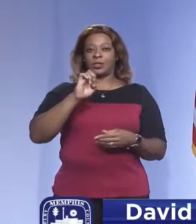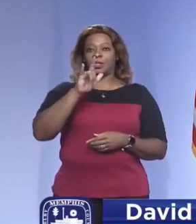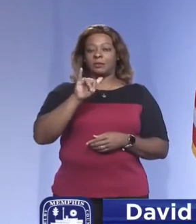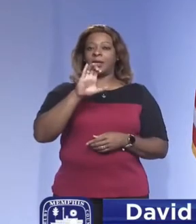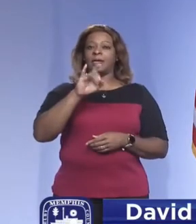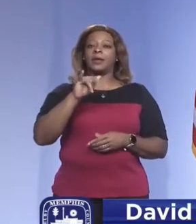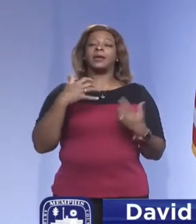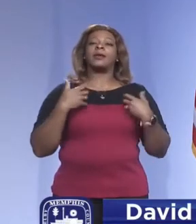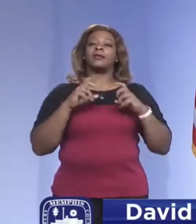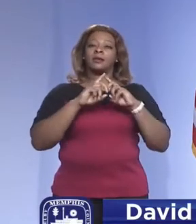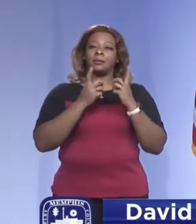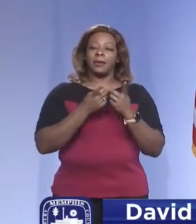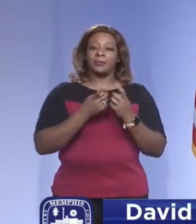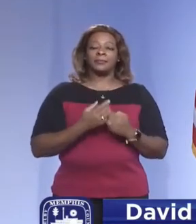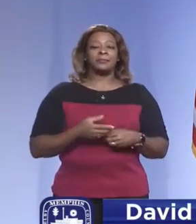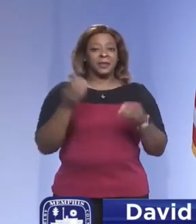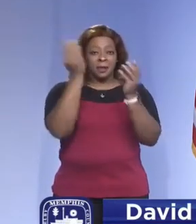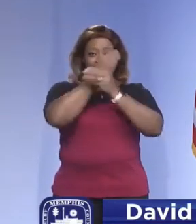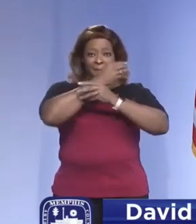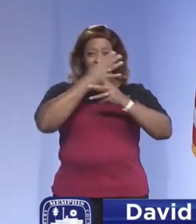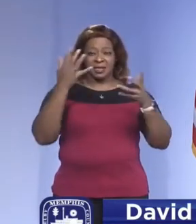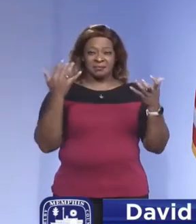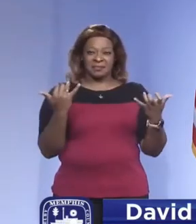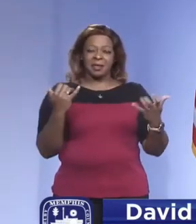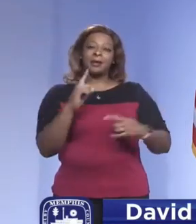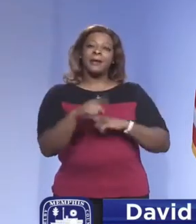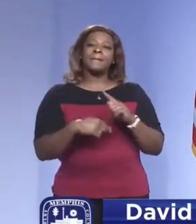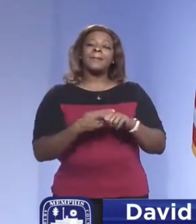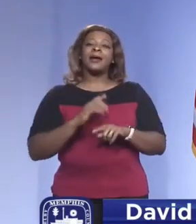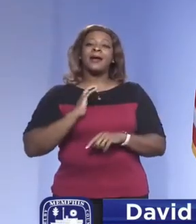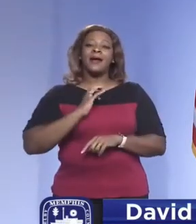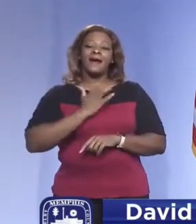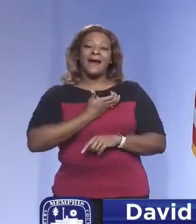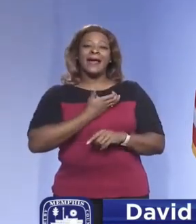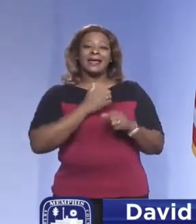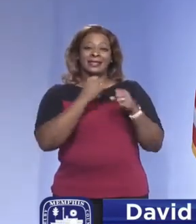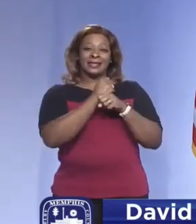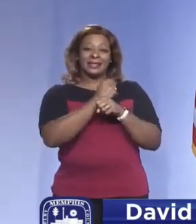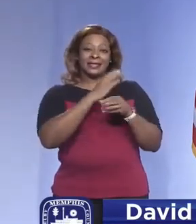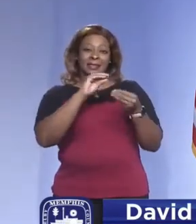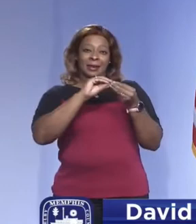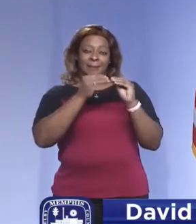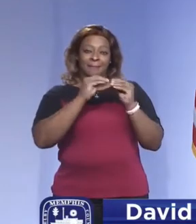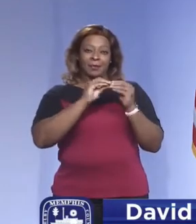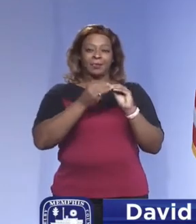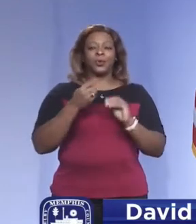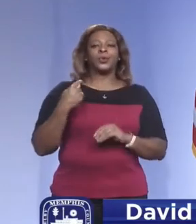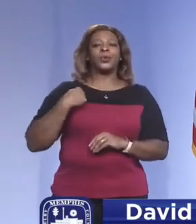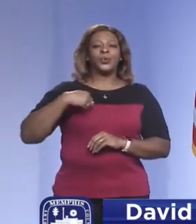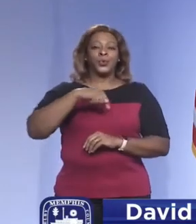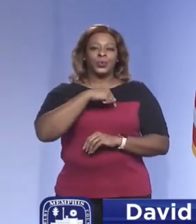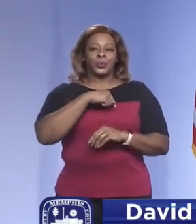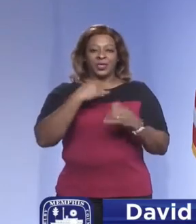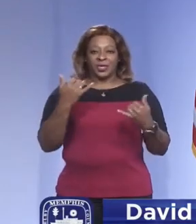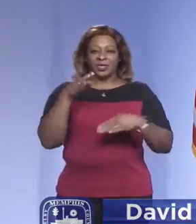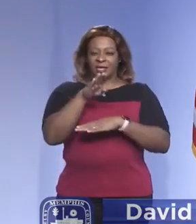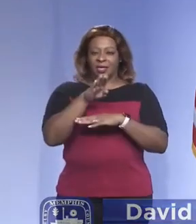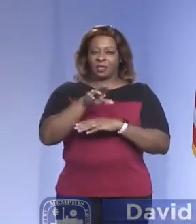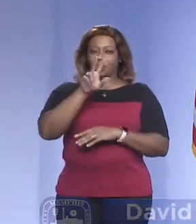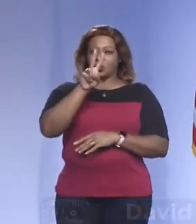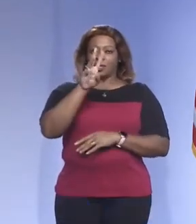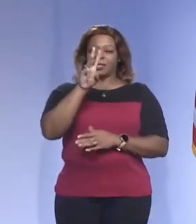Department. I want to give you a few updates today regarding our statistics and numbers. We are this afternoon at